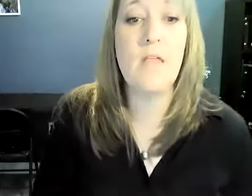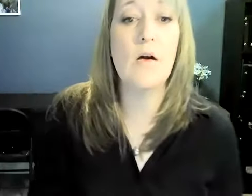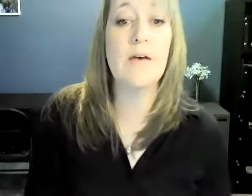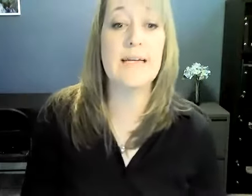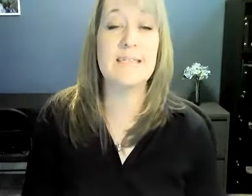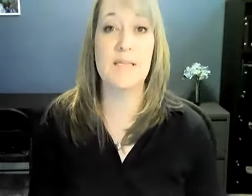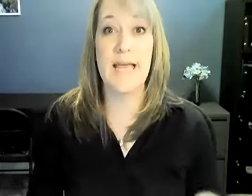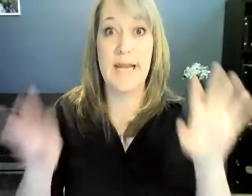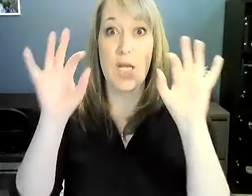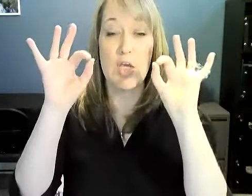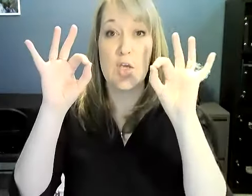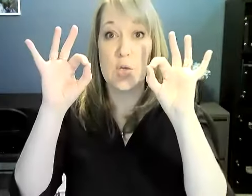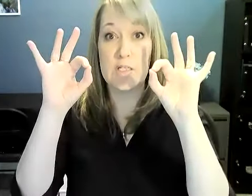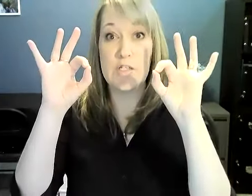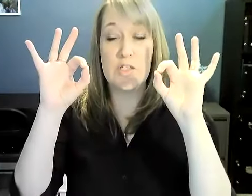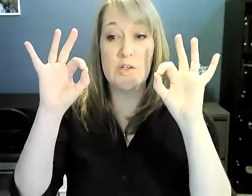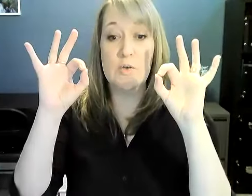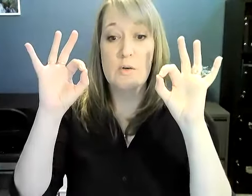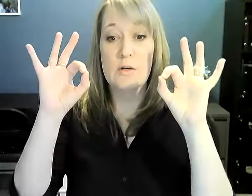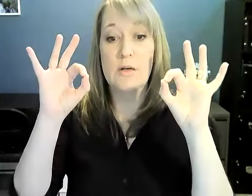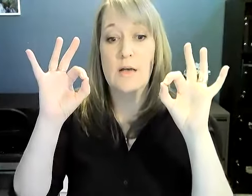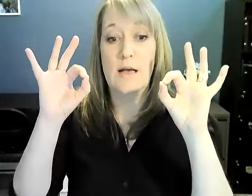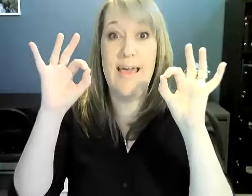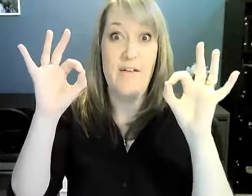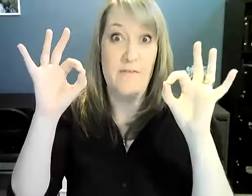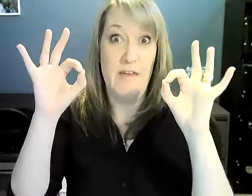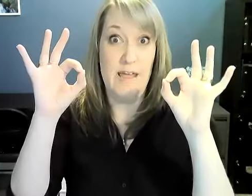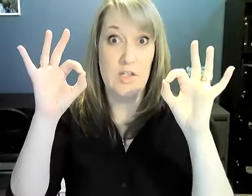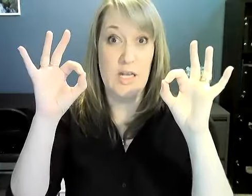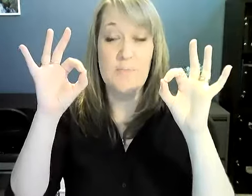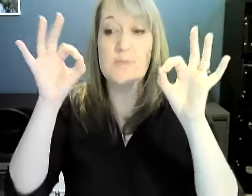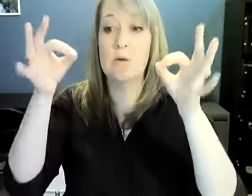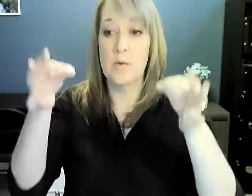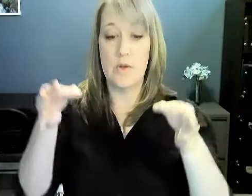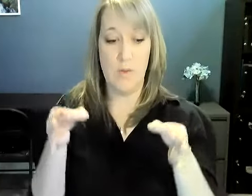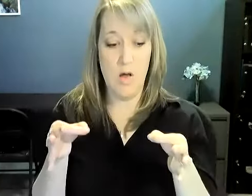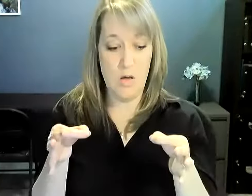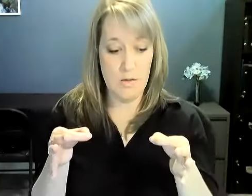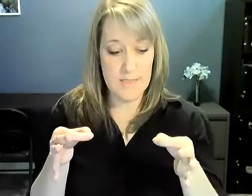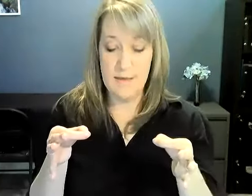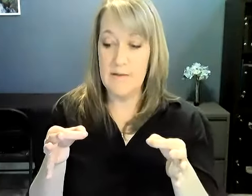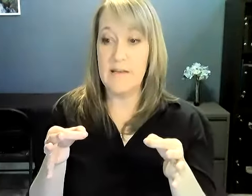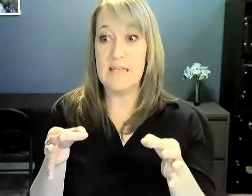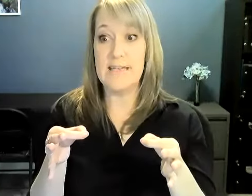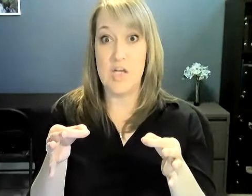All right, explain. You want 2 F hand shapes with your palms facing each